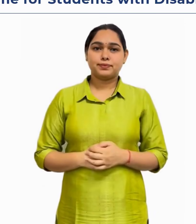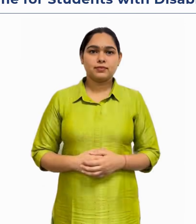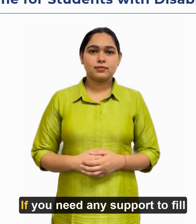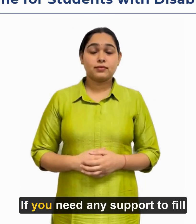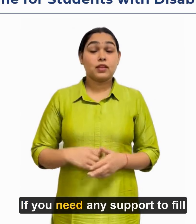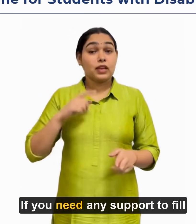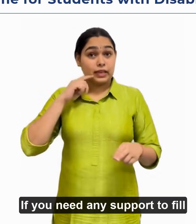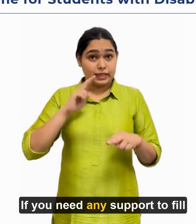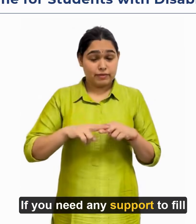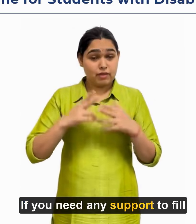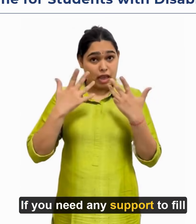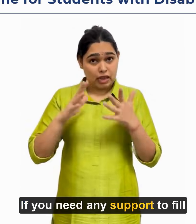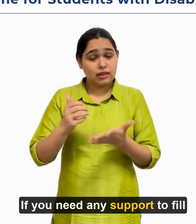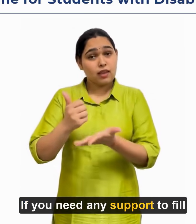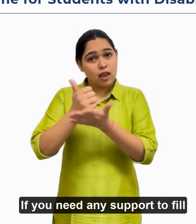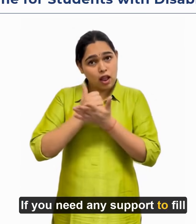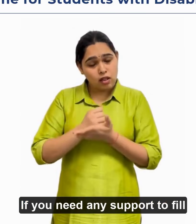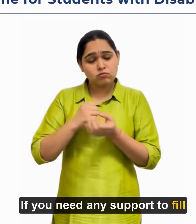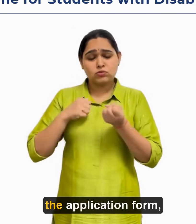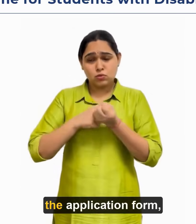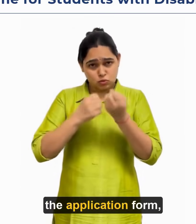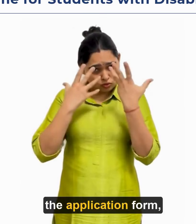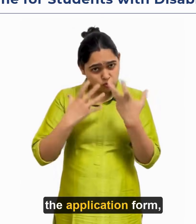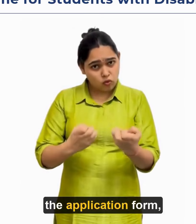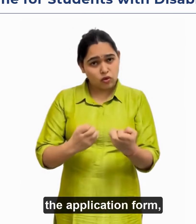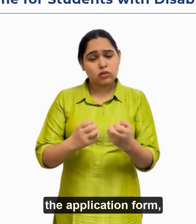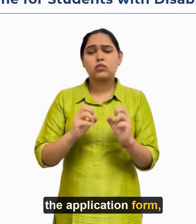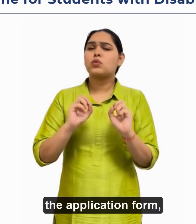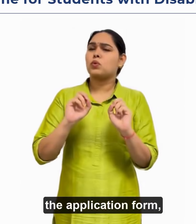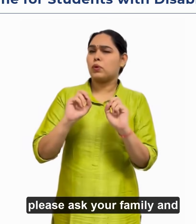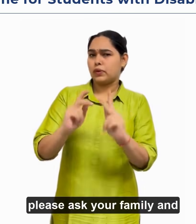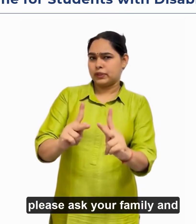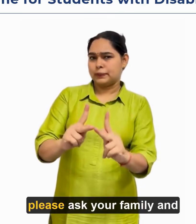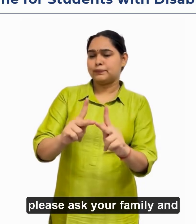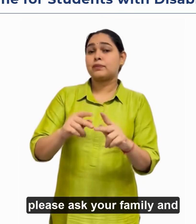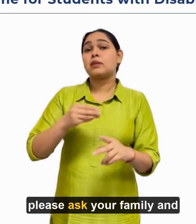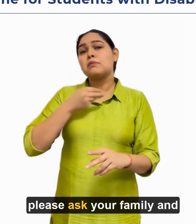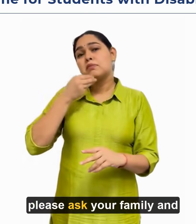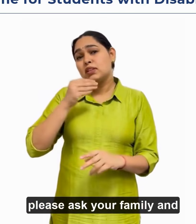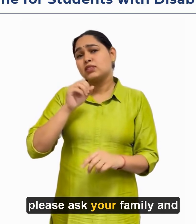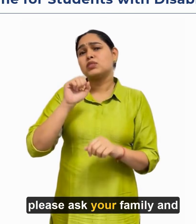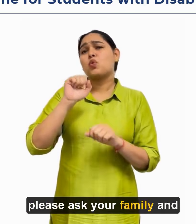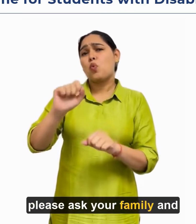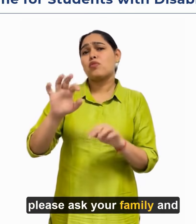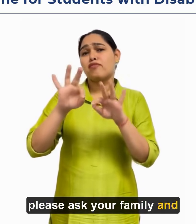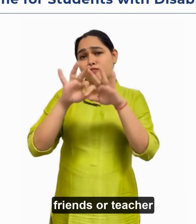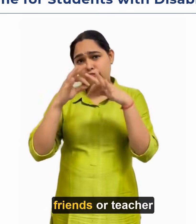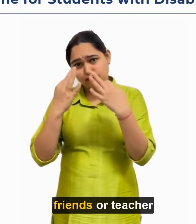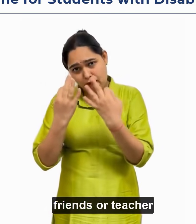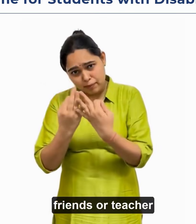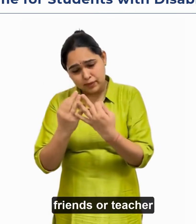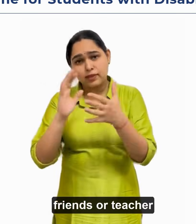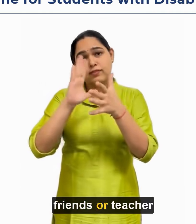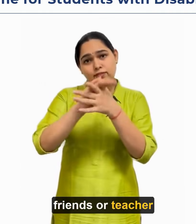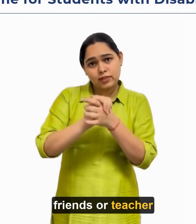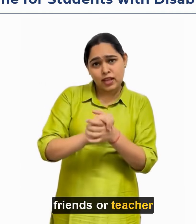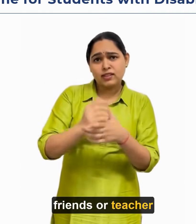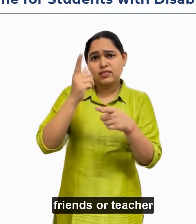If you need any support to fill the application form, please ask your family and friends or teacher